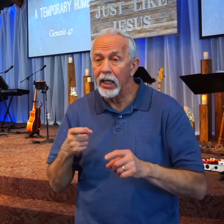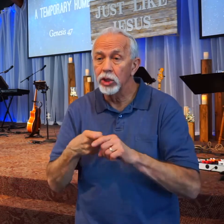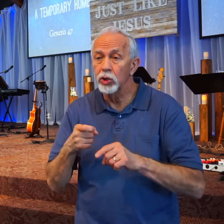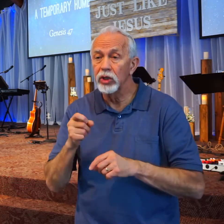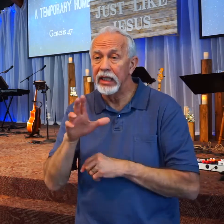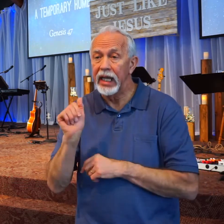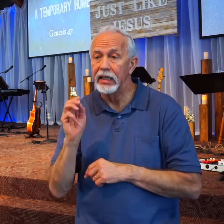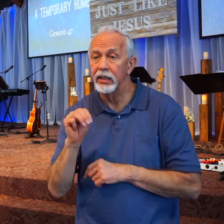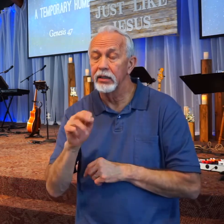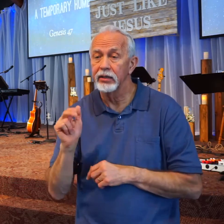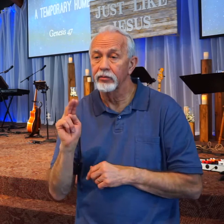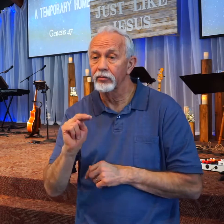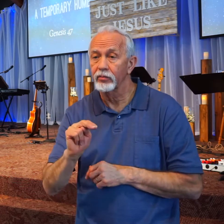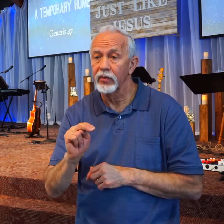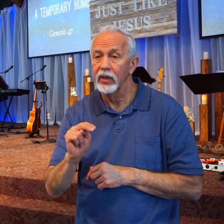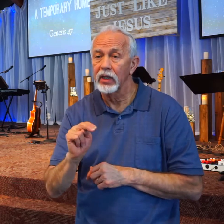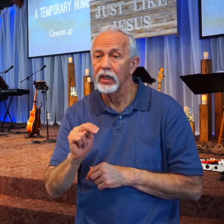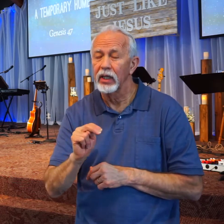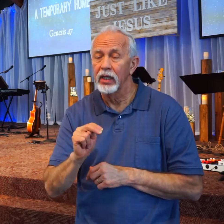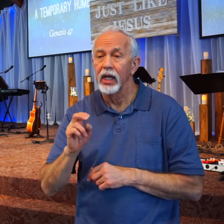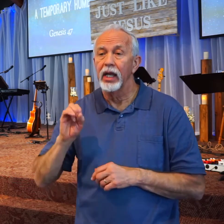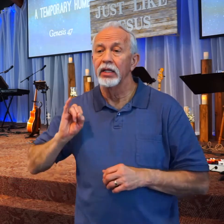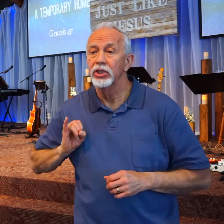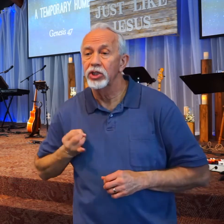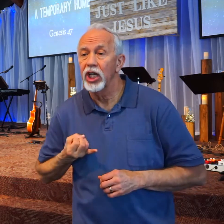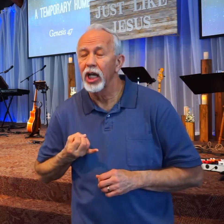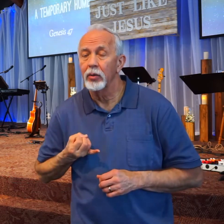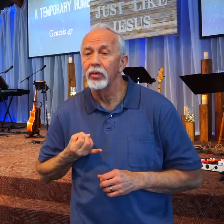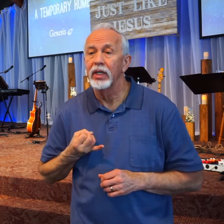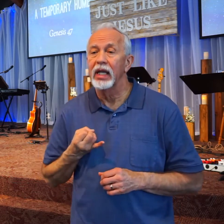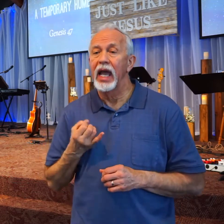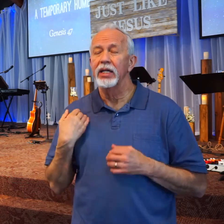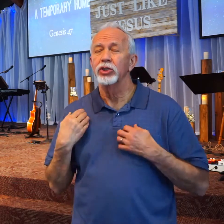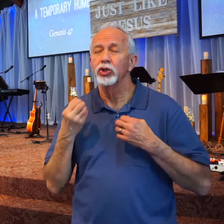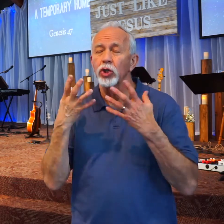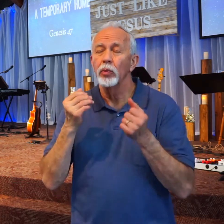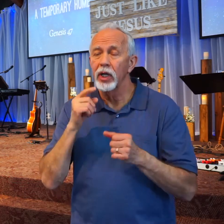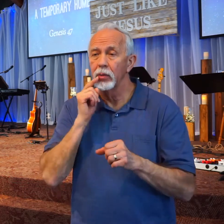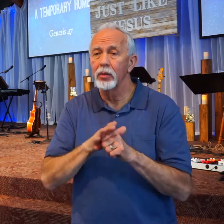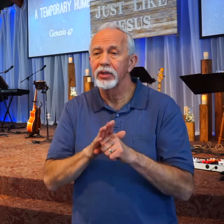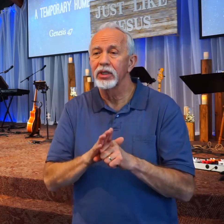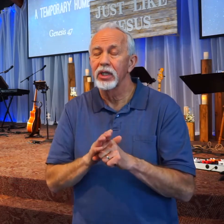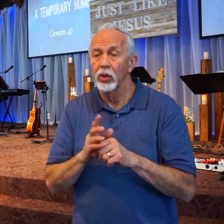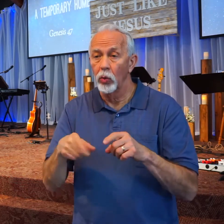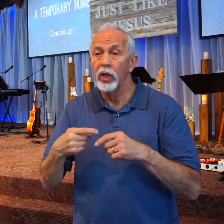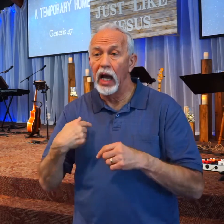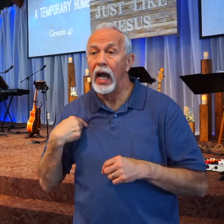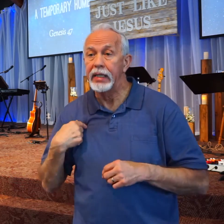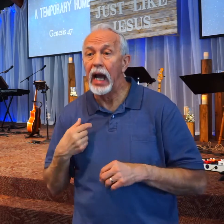what? Jacob so believed the promises of God that at his death, he wanted to make